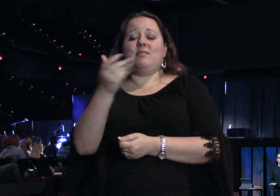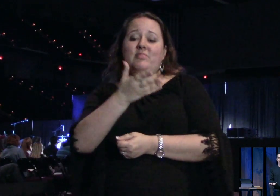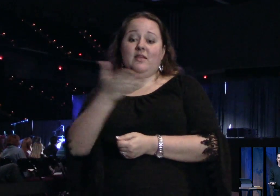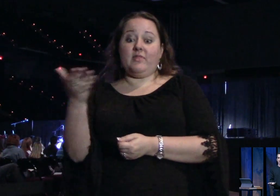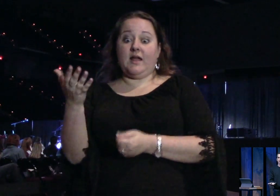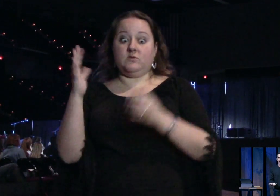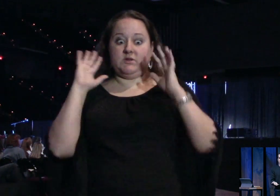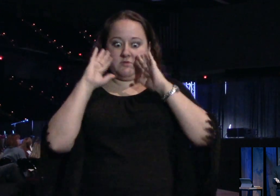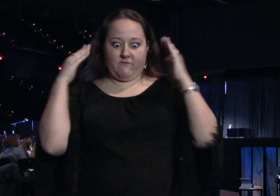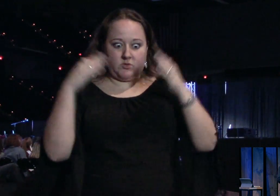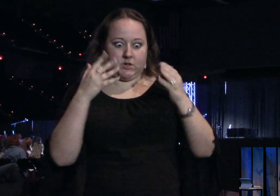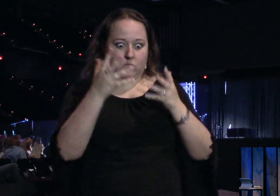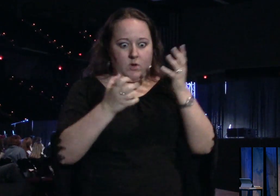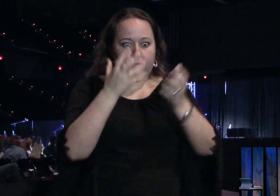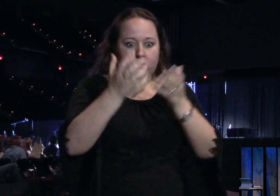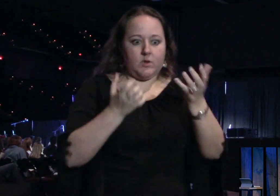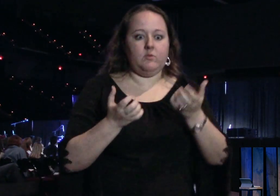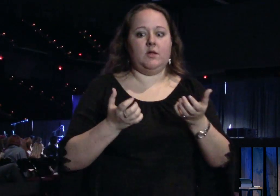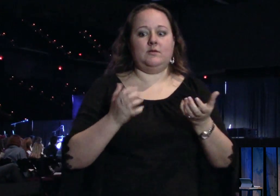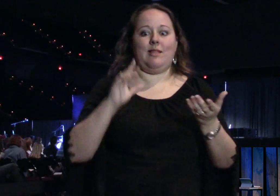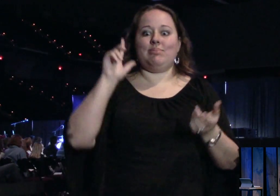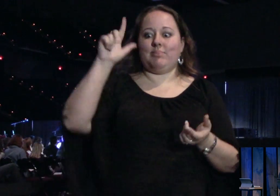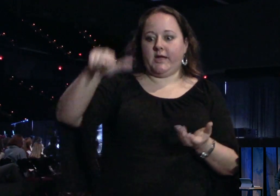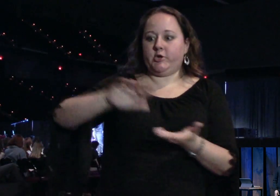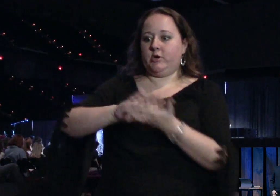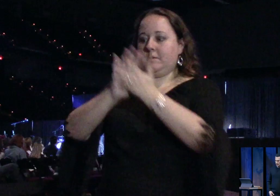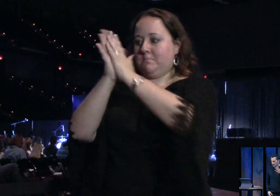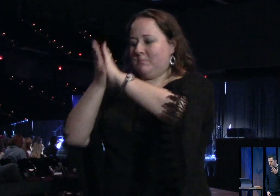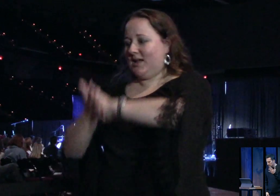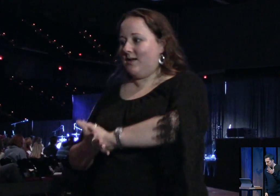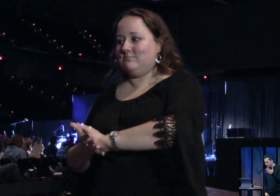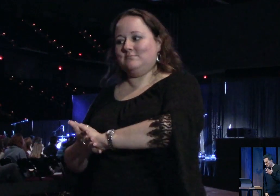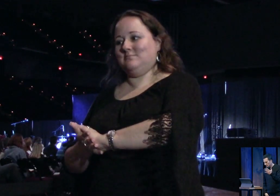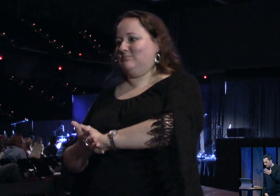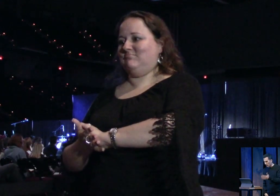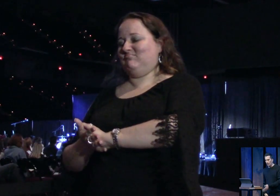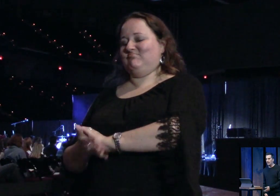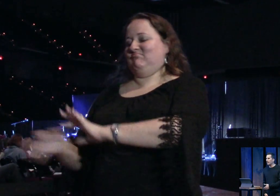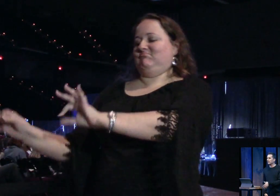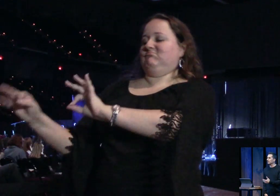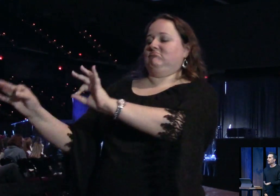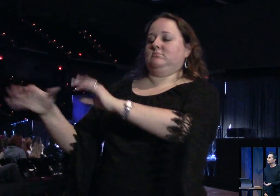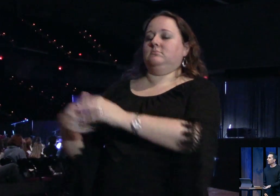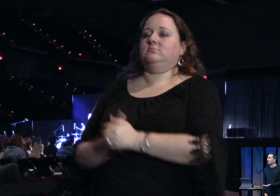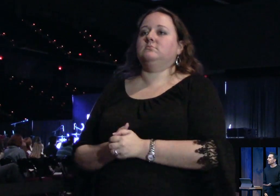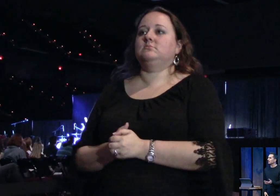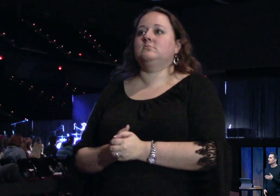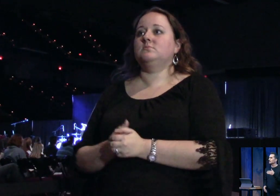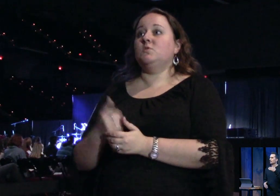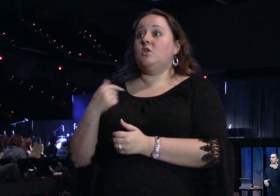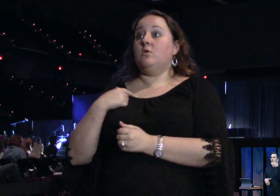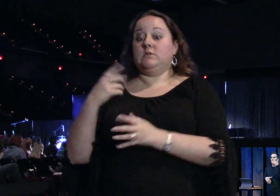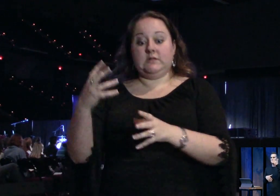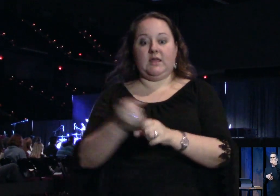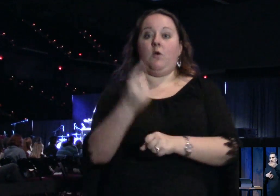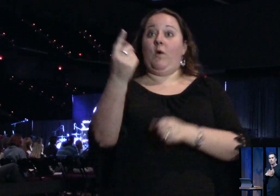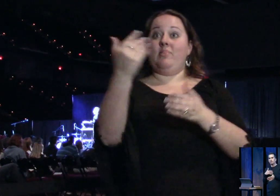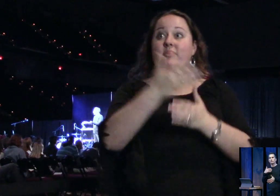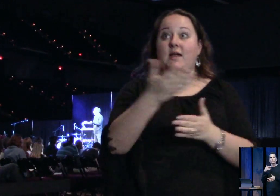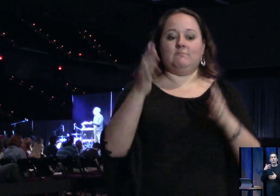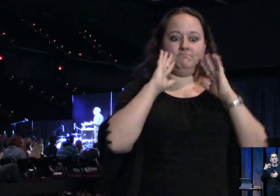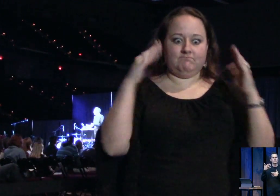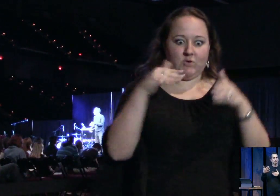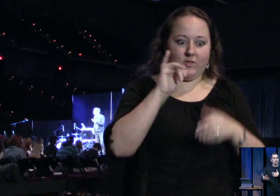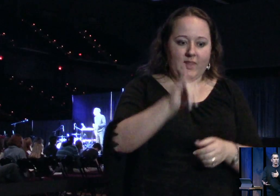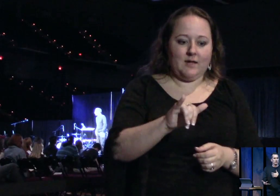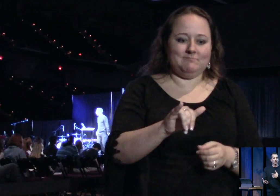Isn't that interesting? The things we couldn't live without become the things that we can't live with. And so we just move